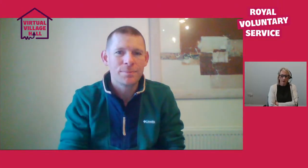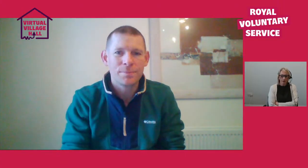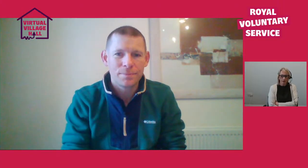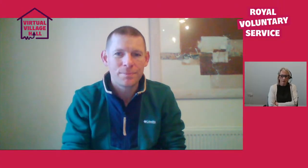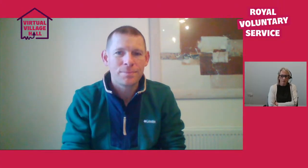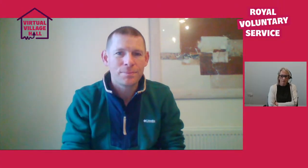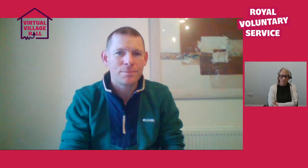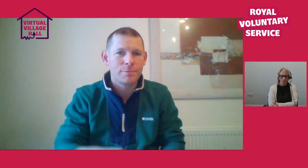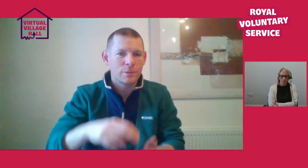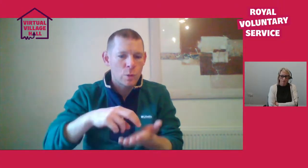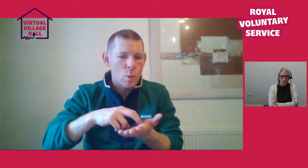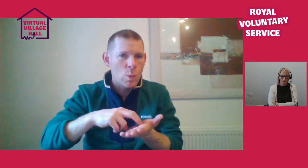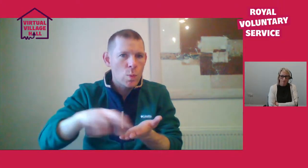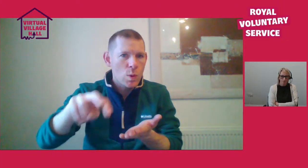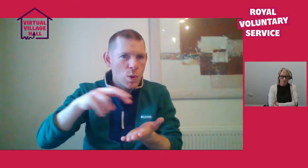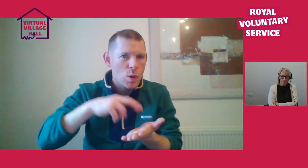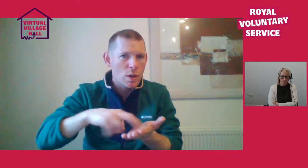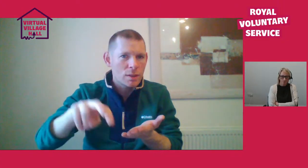Walking.